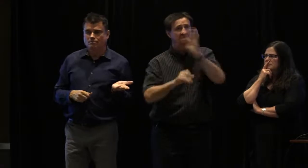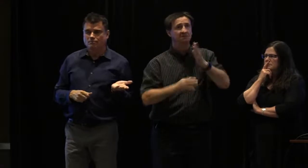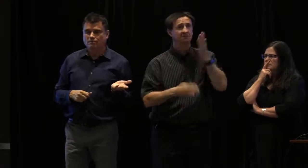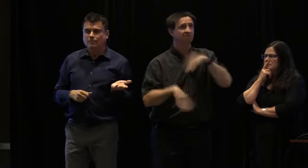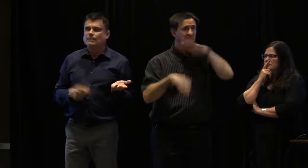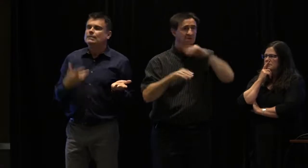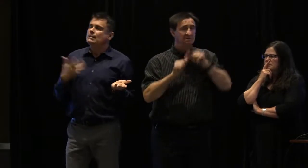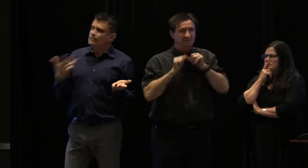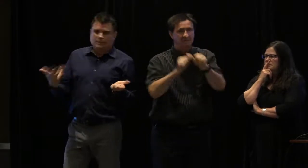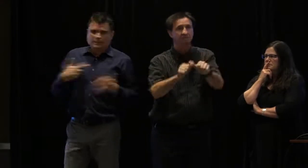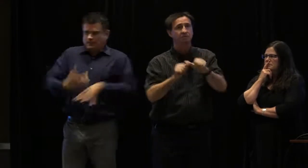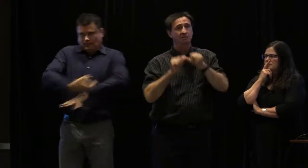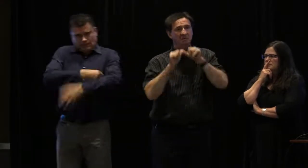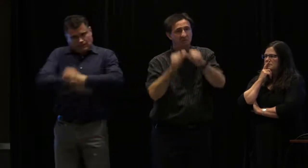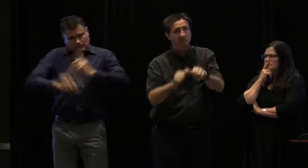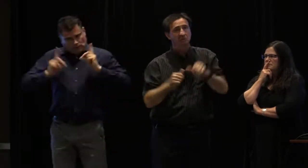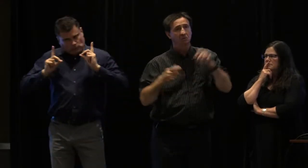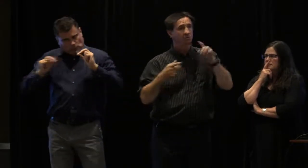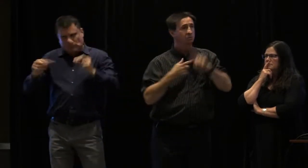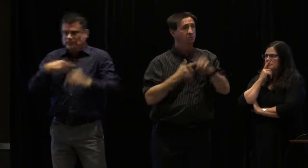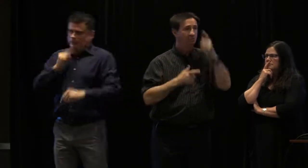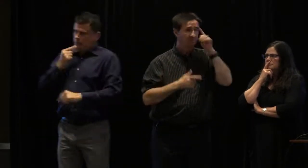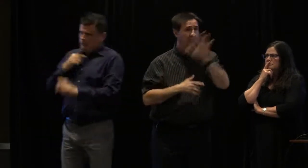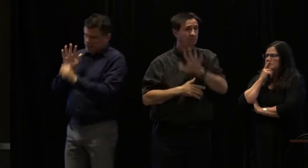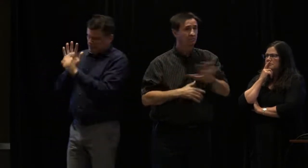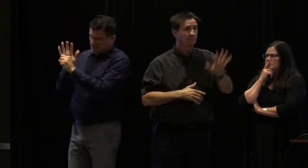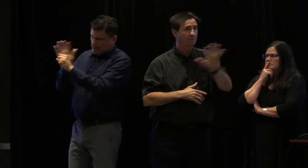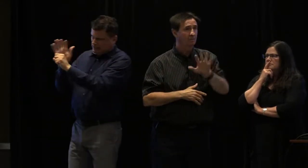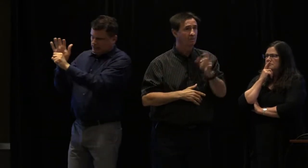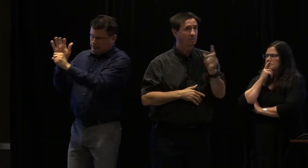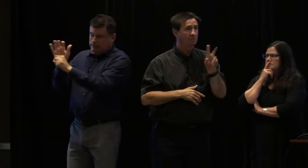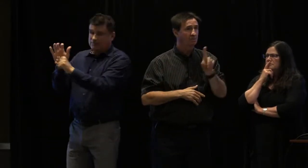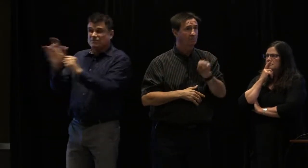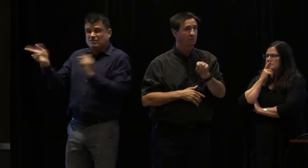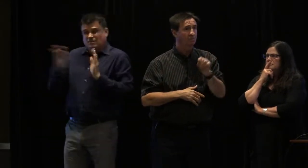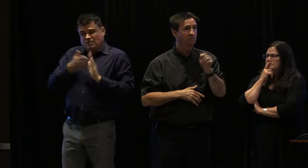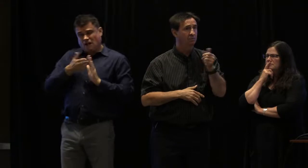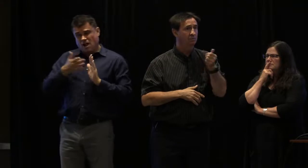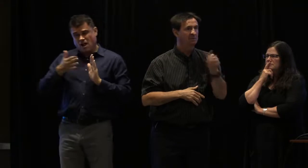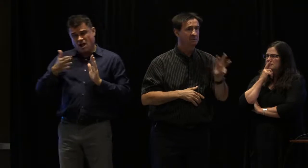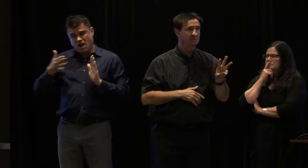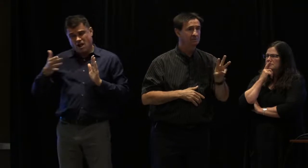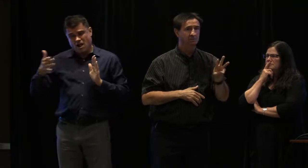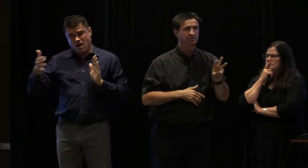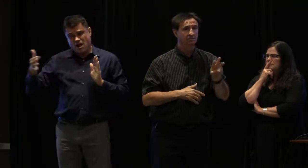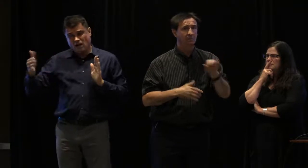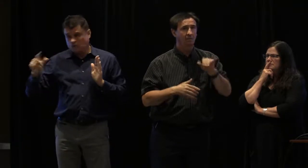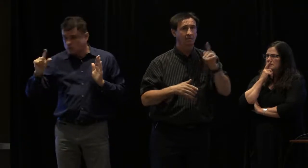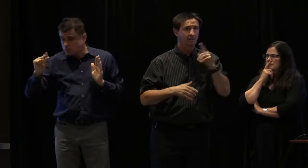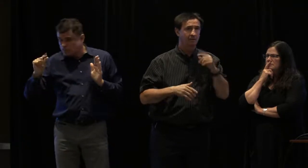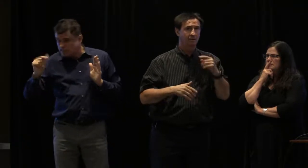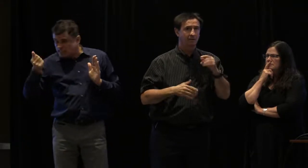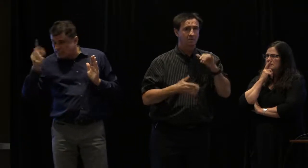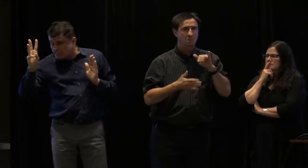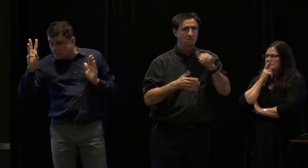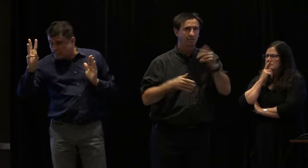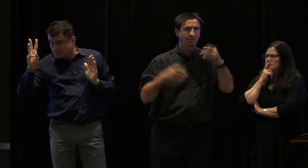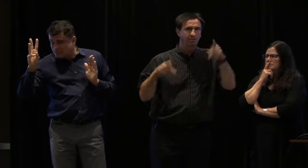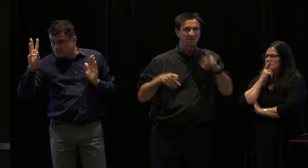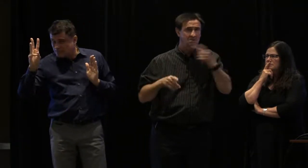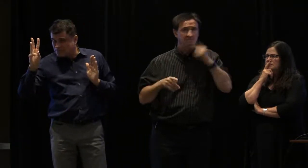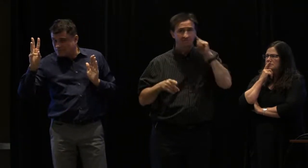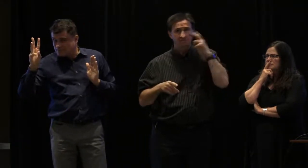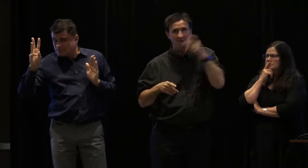was devastating. But never give up, never surrender. Again, fast forward